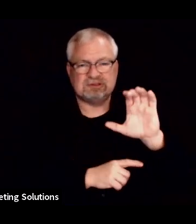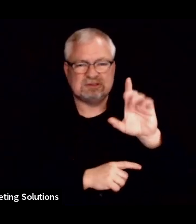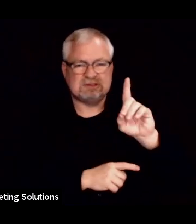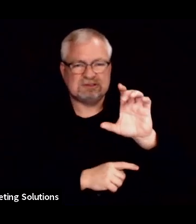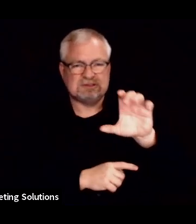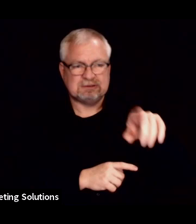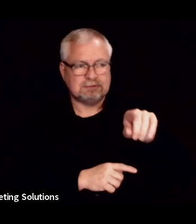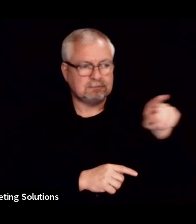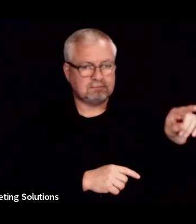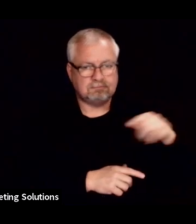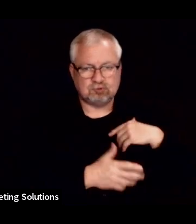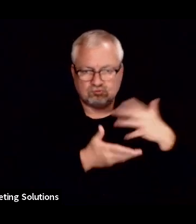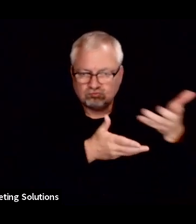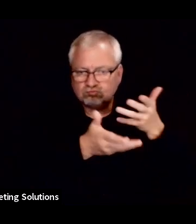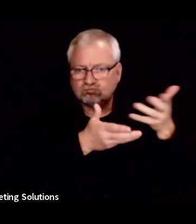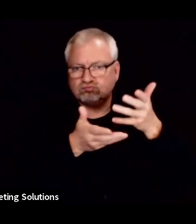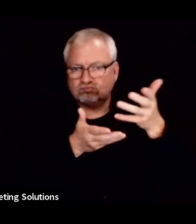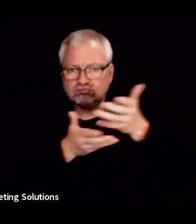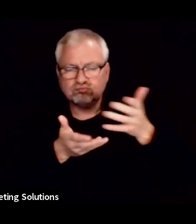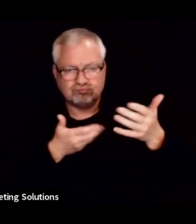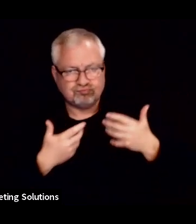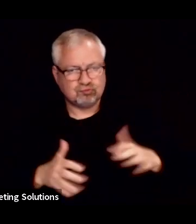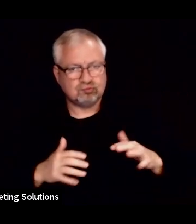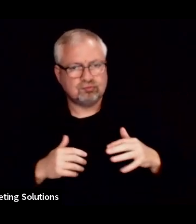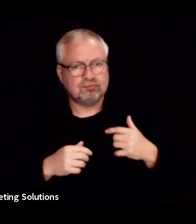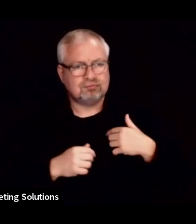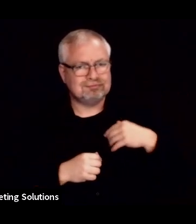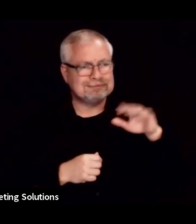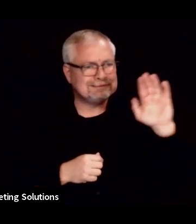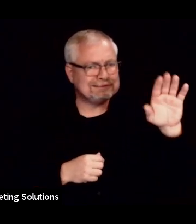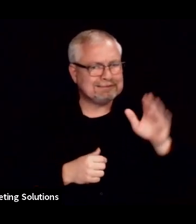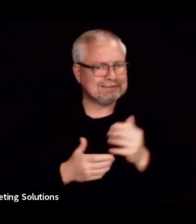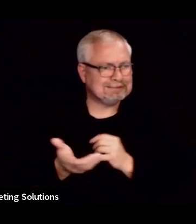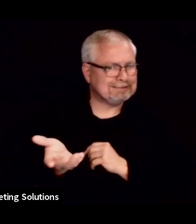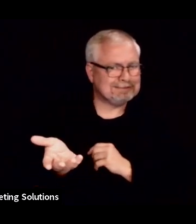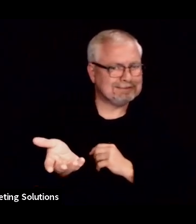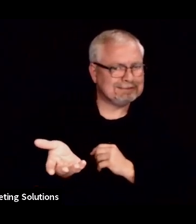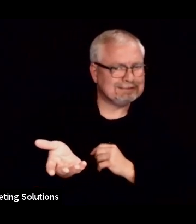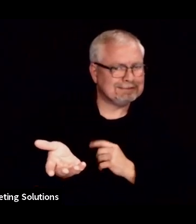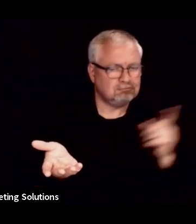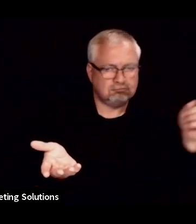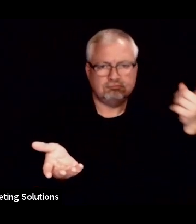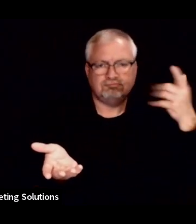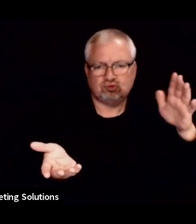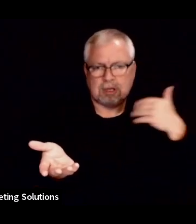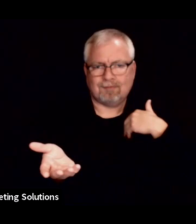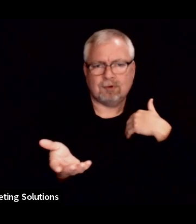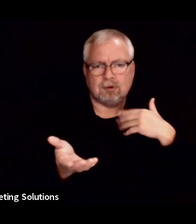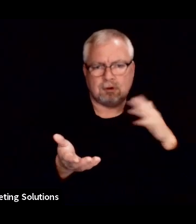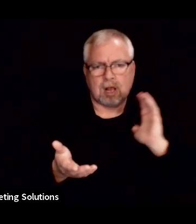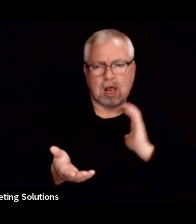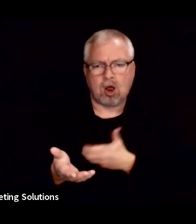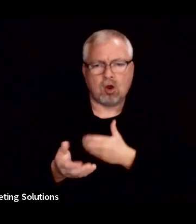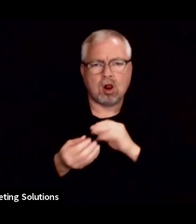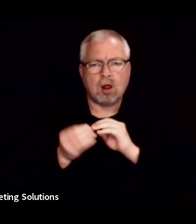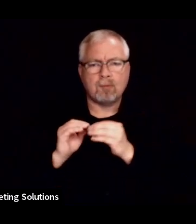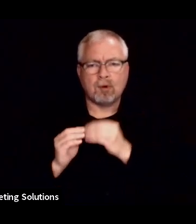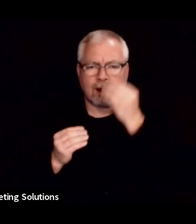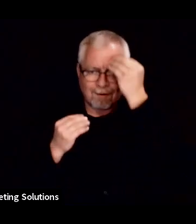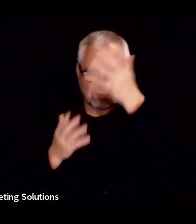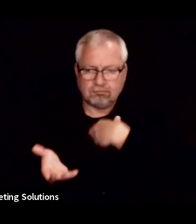attention to this as well. They have access to some data that we have not seen. So it's great when they share with